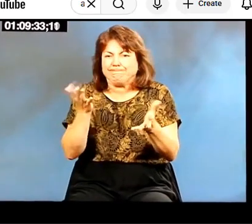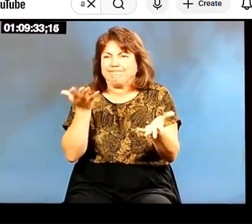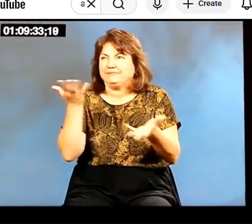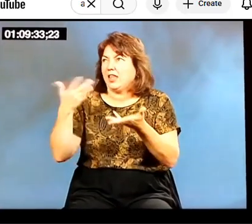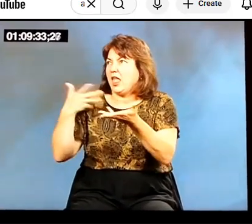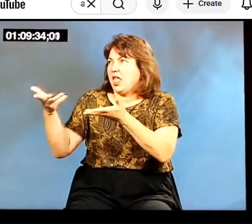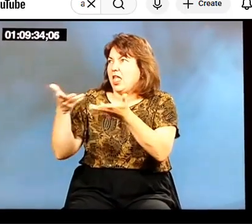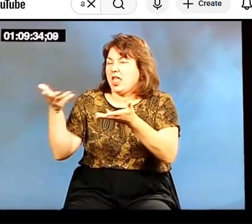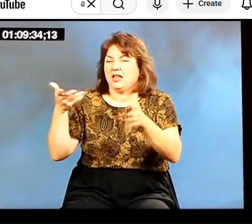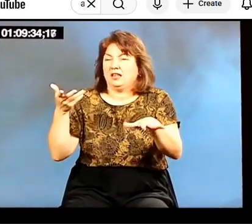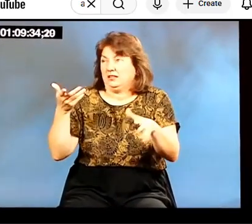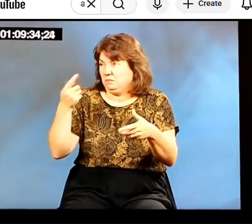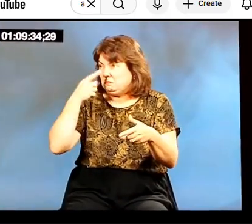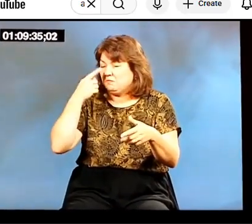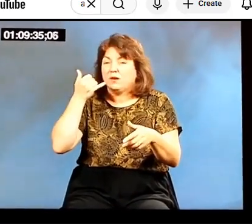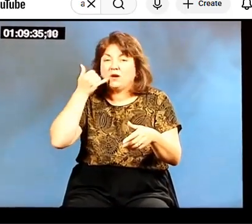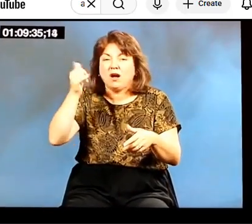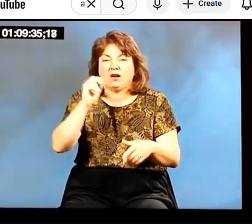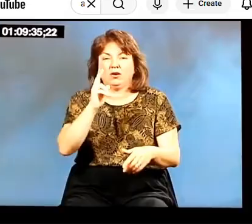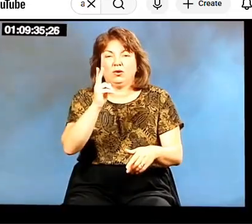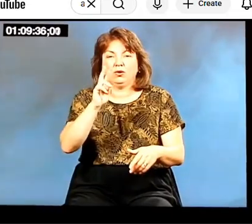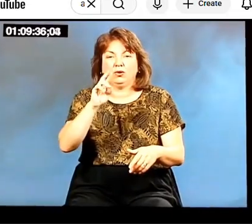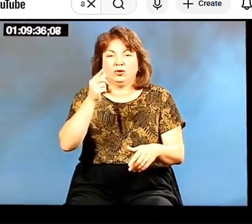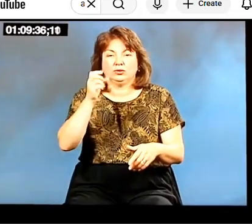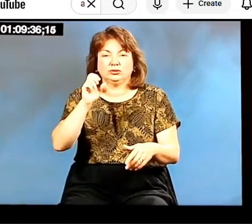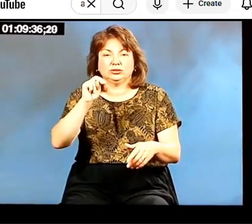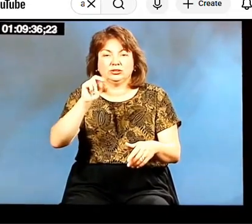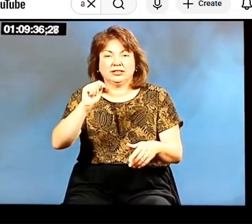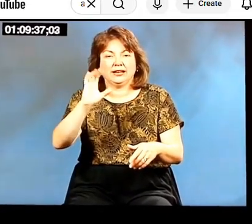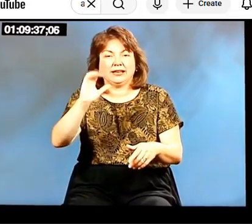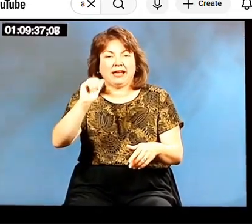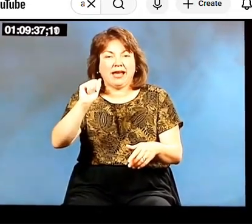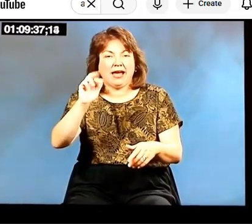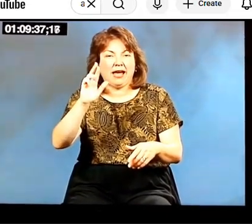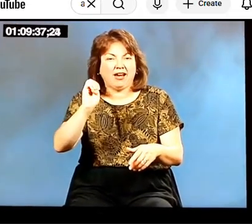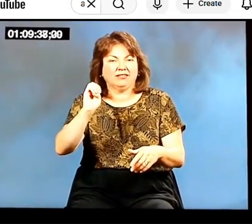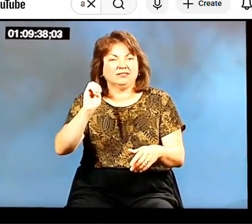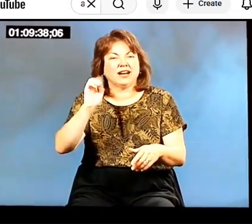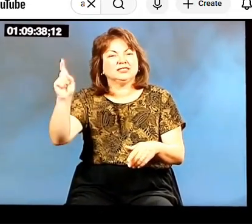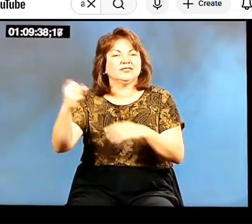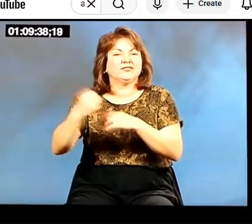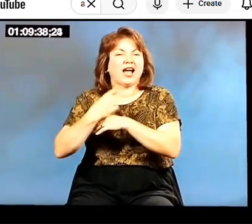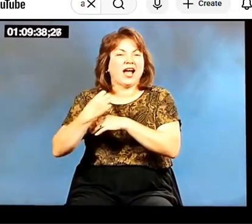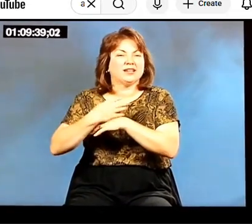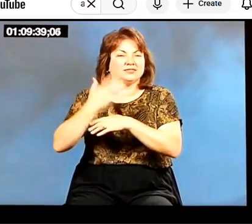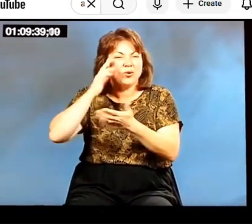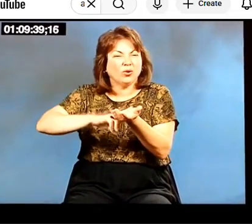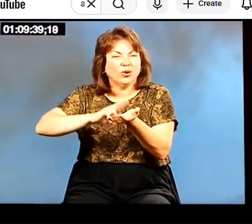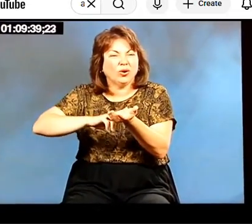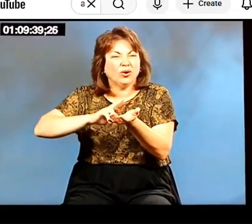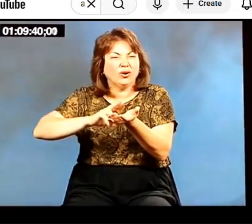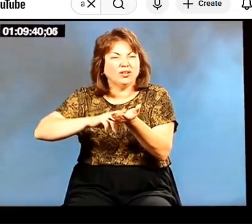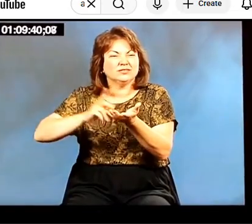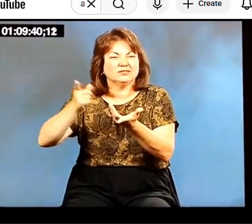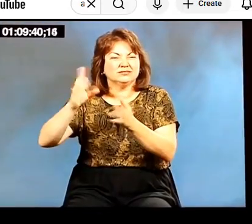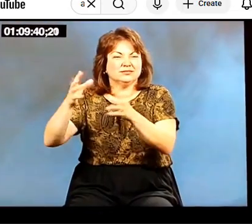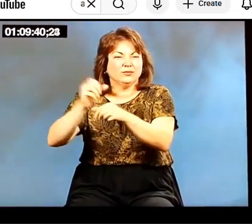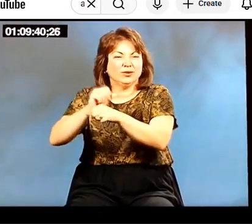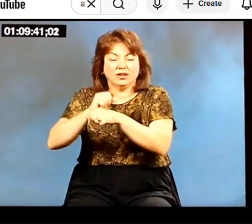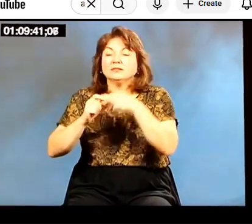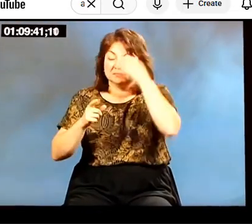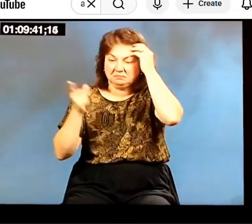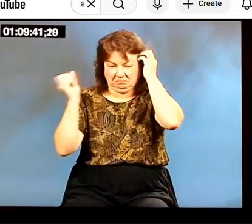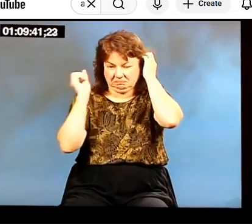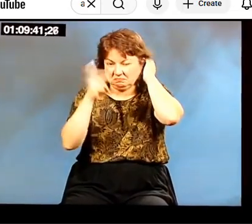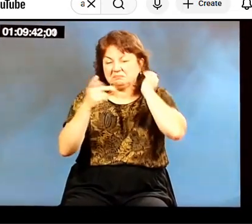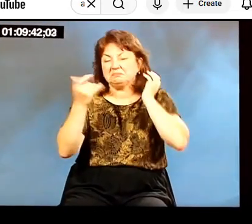alleviate this burning sensation. And my friend's like, I don't know. And as we were talking, I was like, hey, would you mind calling the urgent care